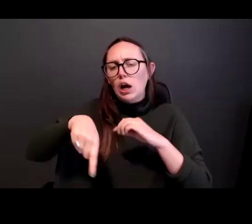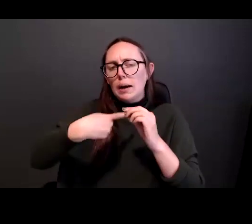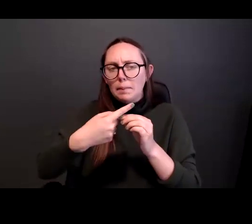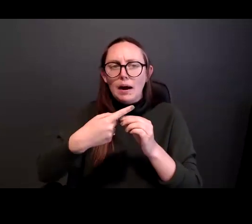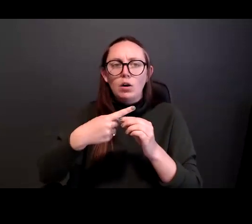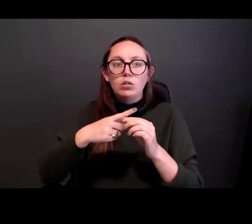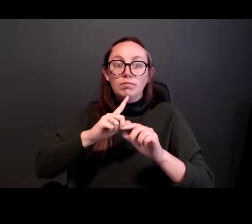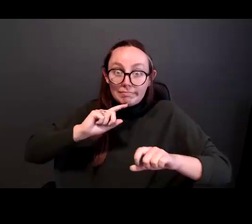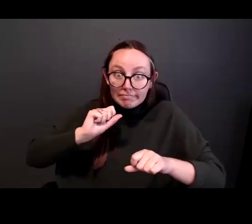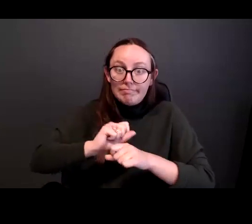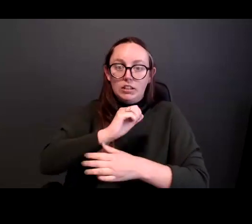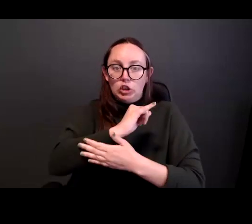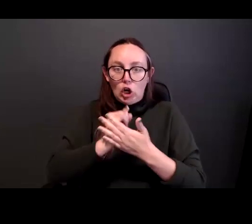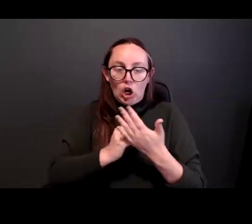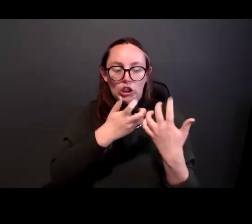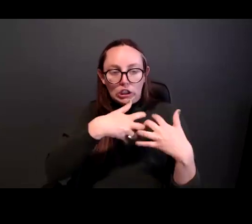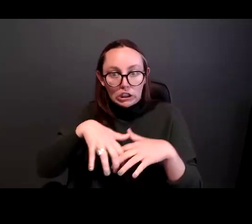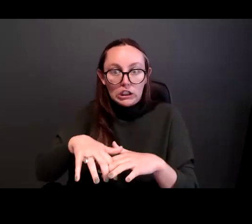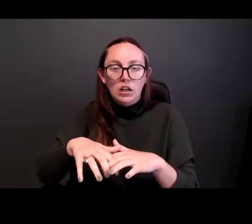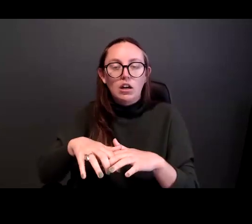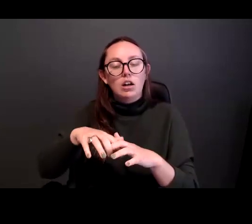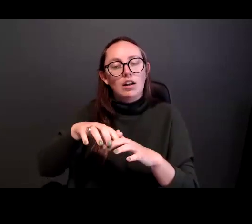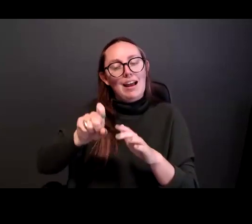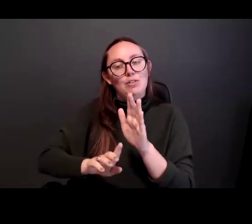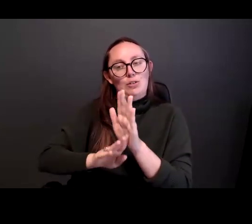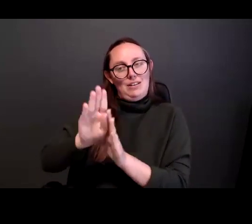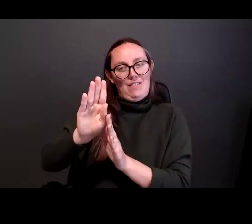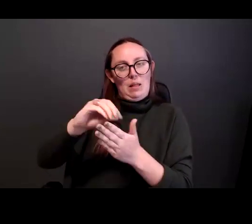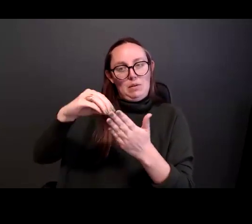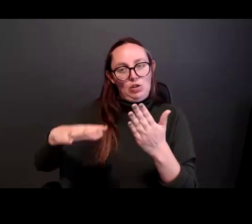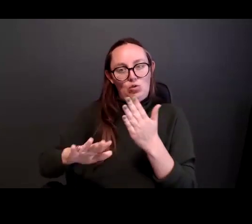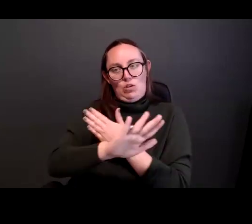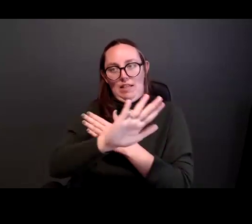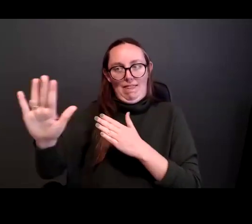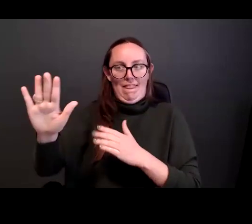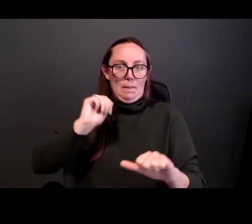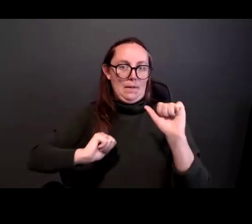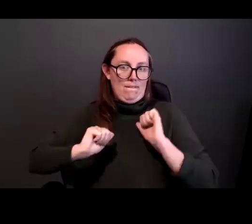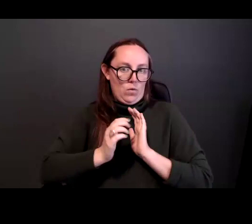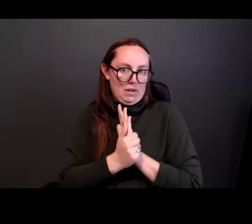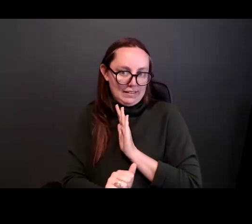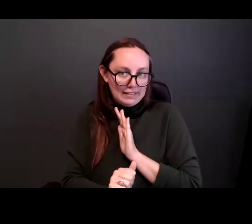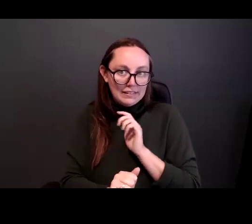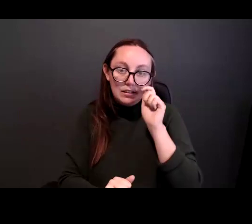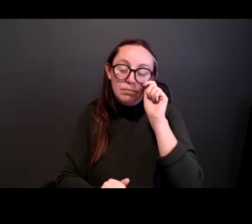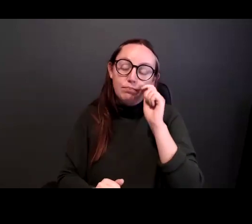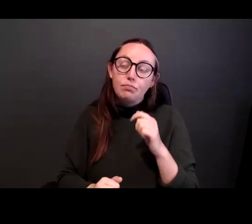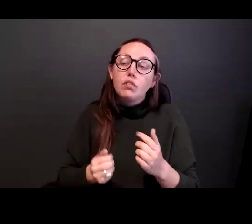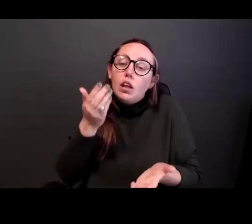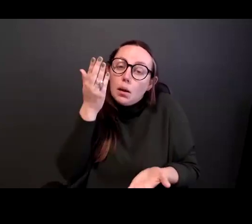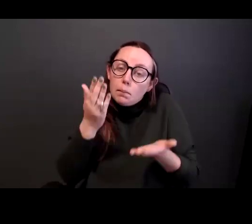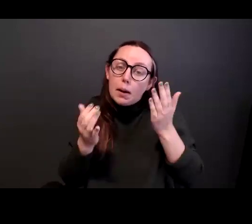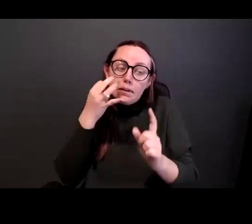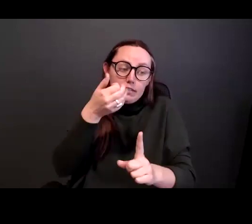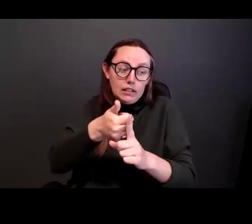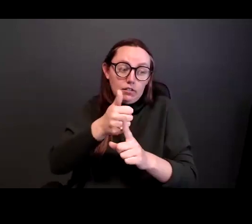So if you had a reason, if there was a theater class that you were working with, or if students were just at a